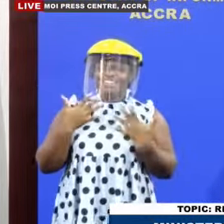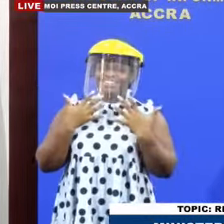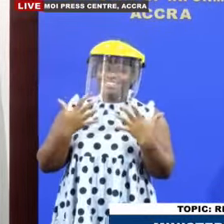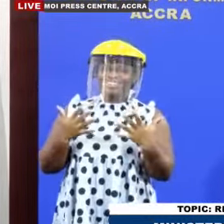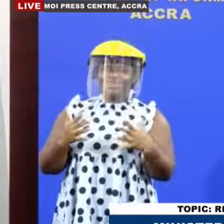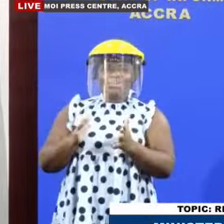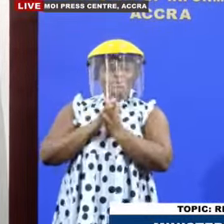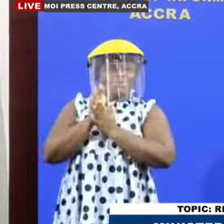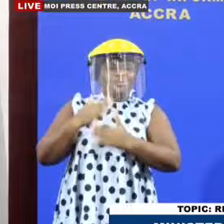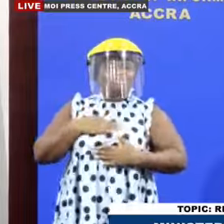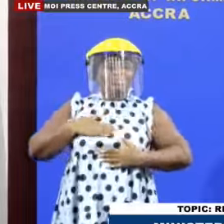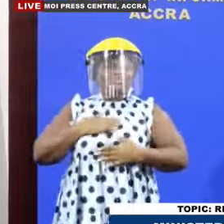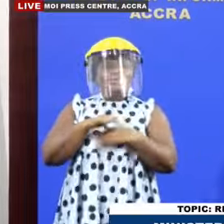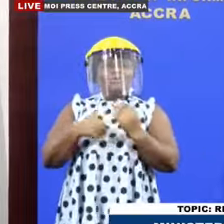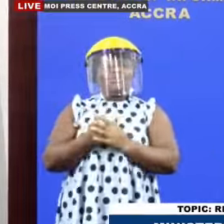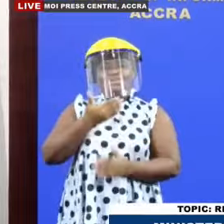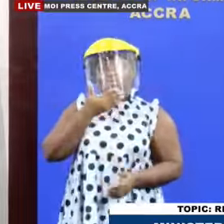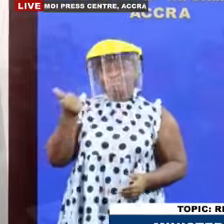you. Wish you all the best.